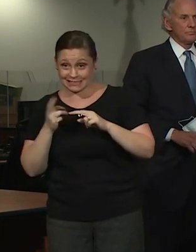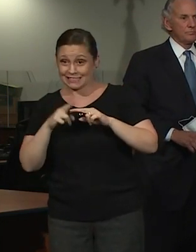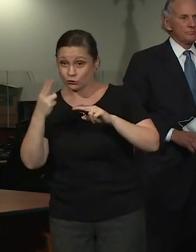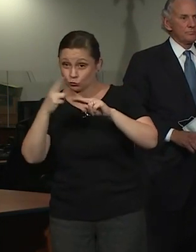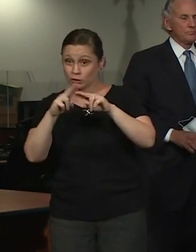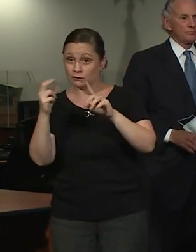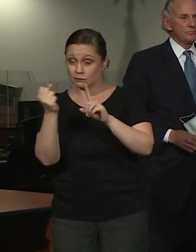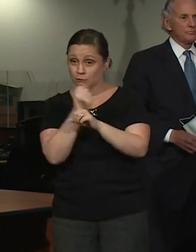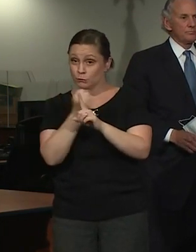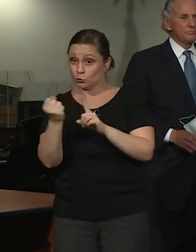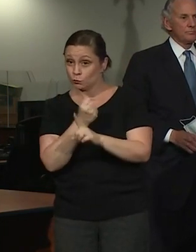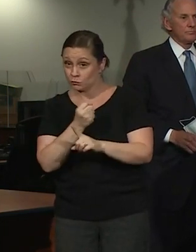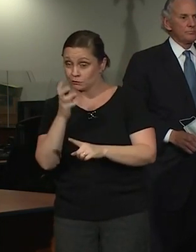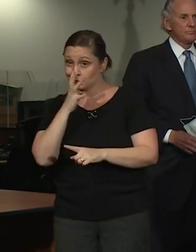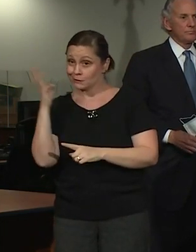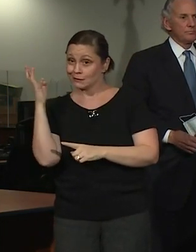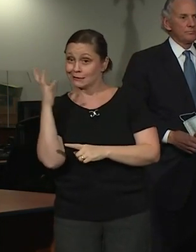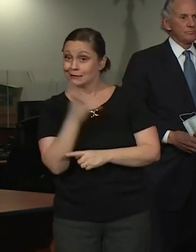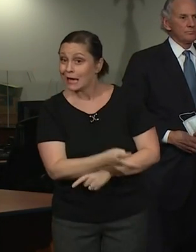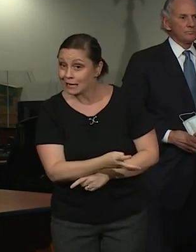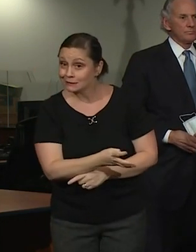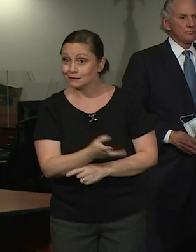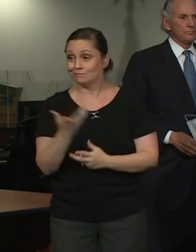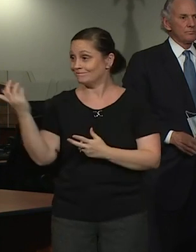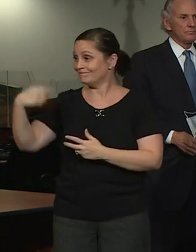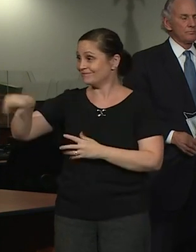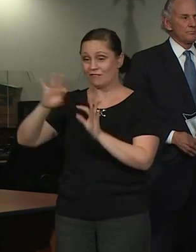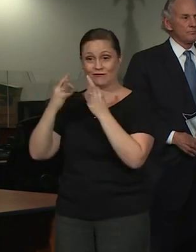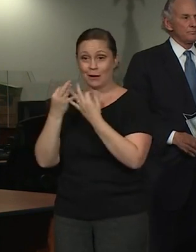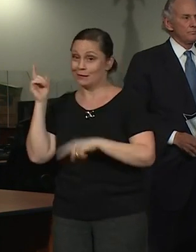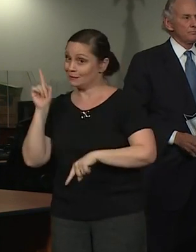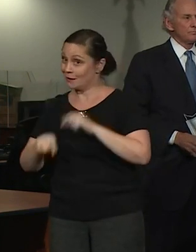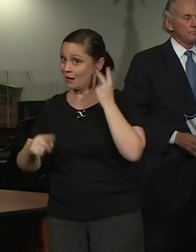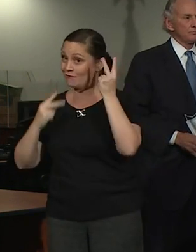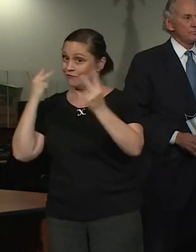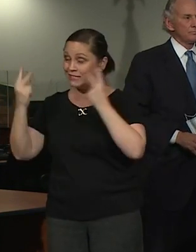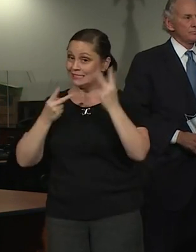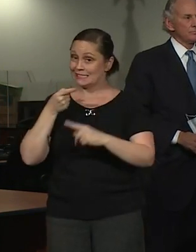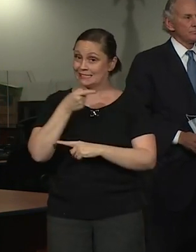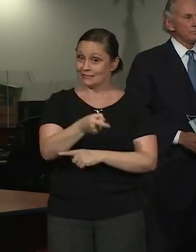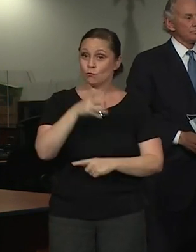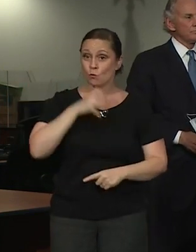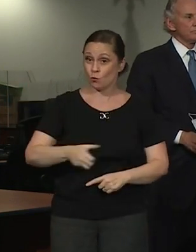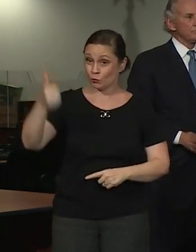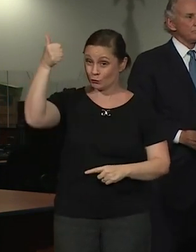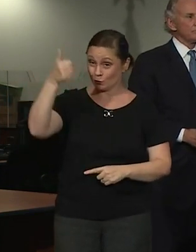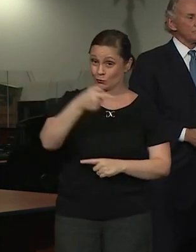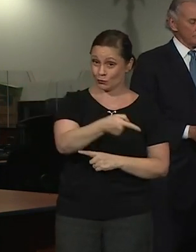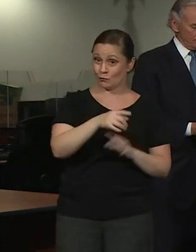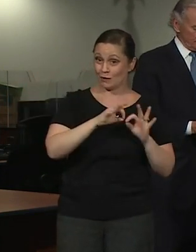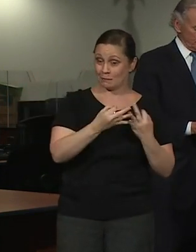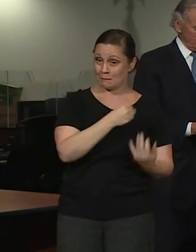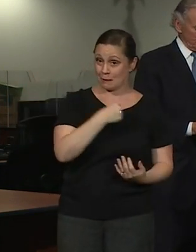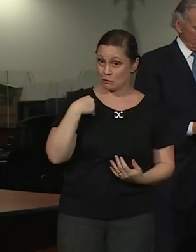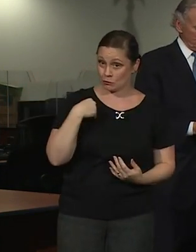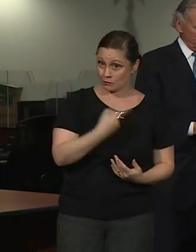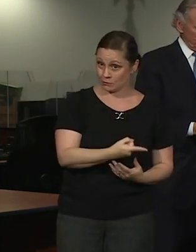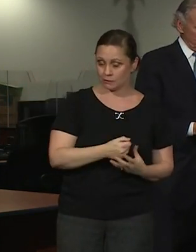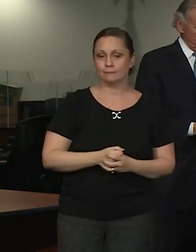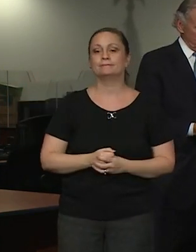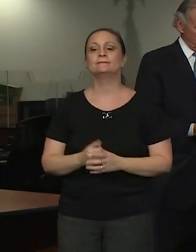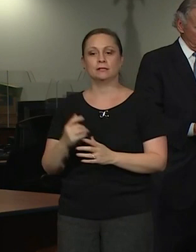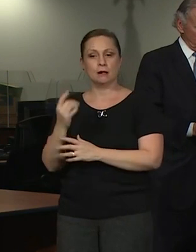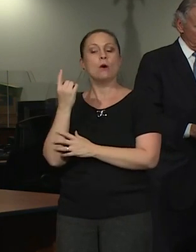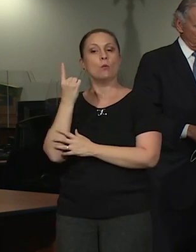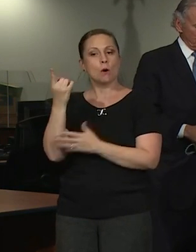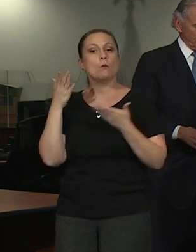because people have not been able to see their relatives? So one of our primary ways of finding out about abuse and neglect, just